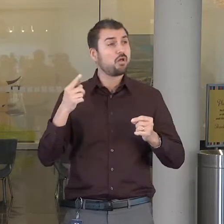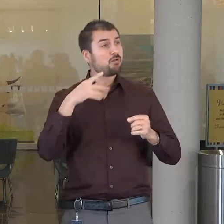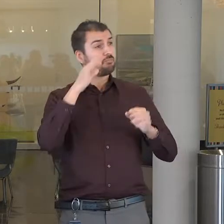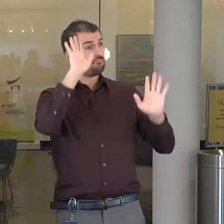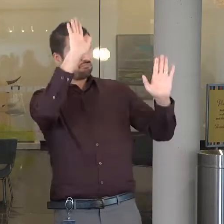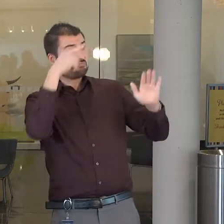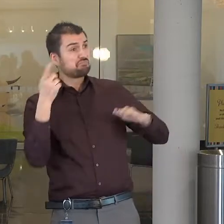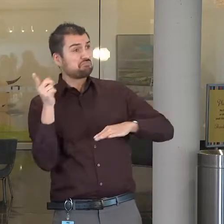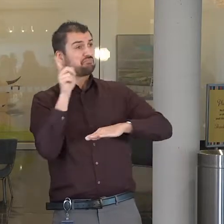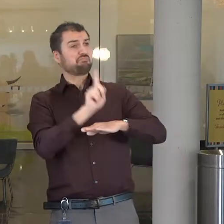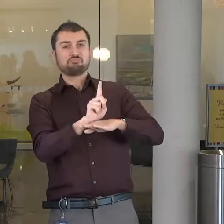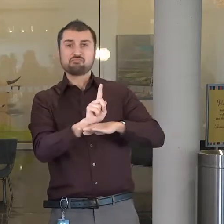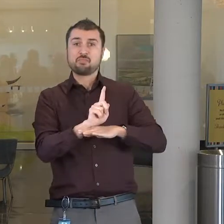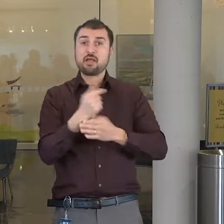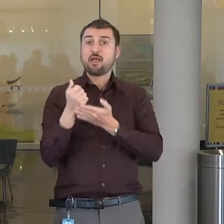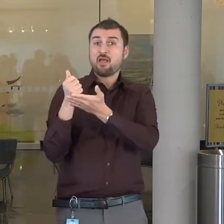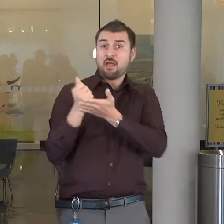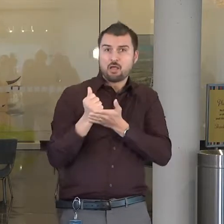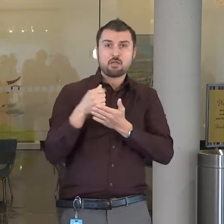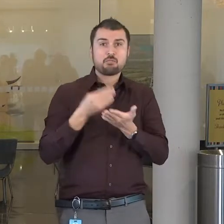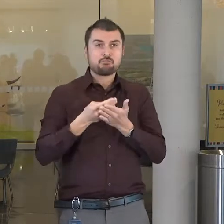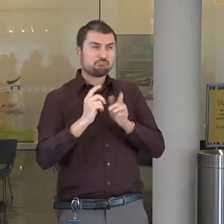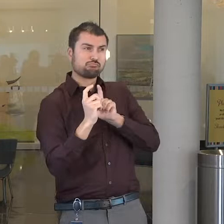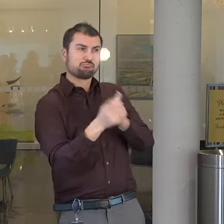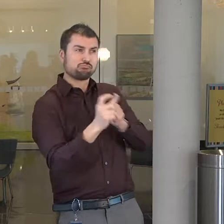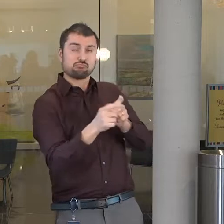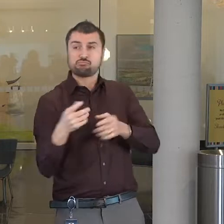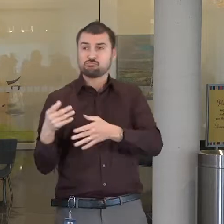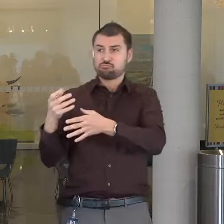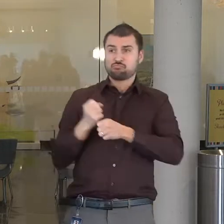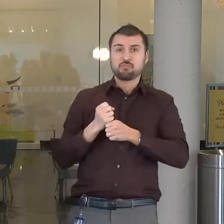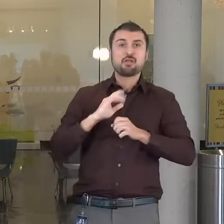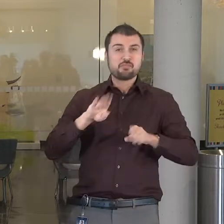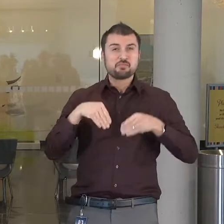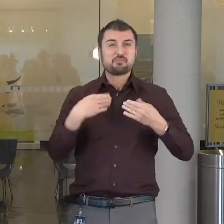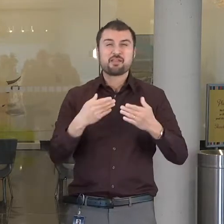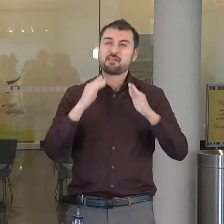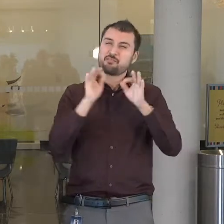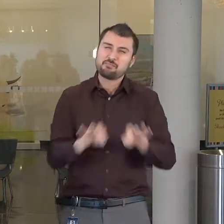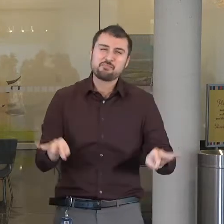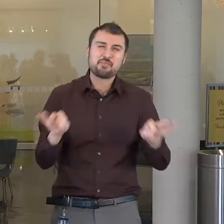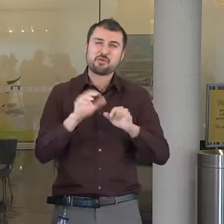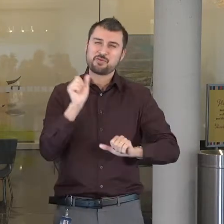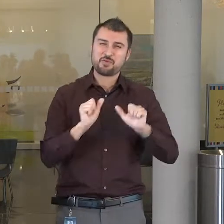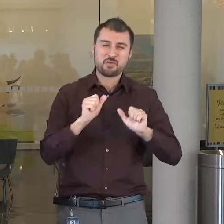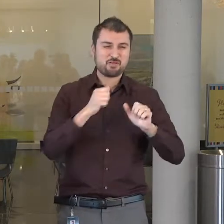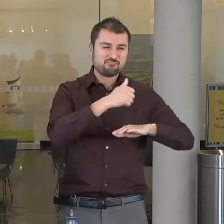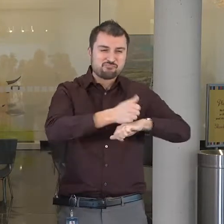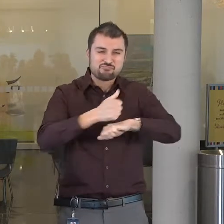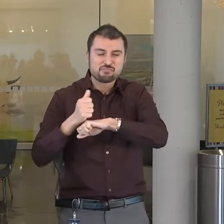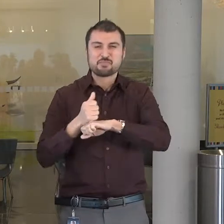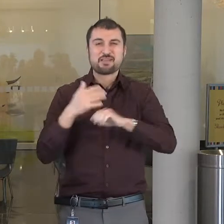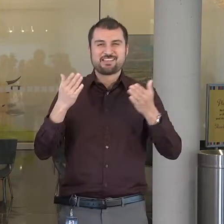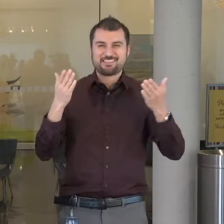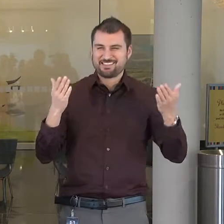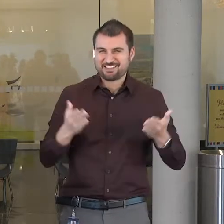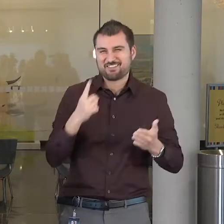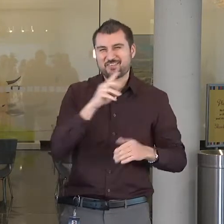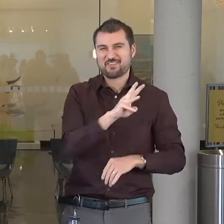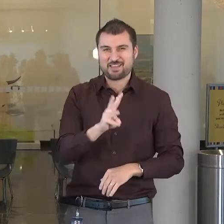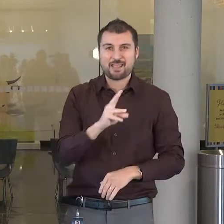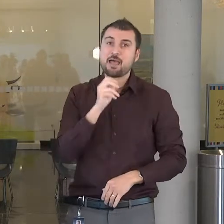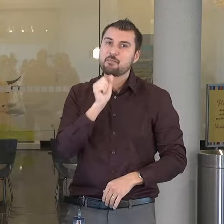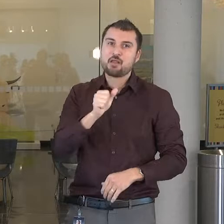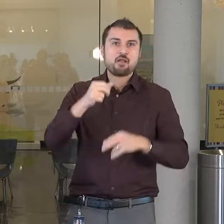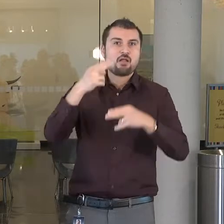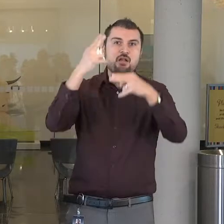the money to be able to bring such an important show to Wichita. I'm not going to read all their names. We have well